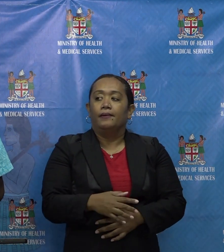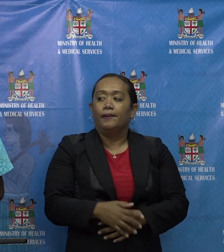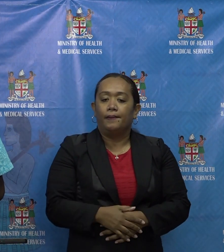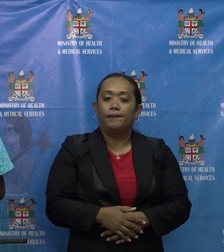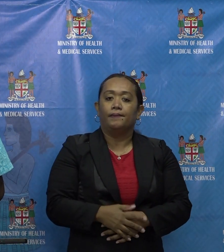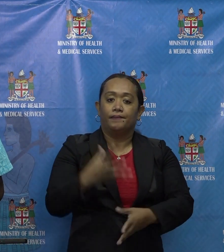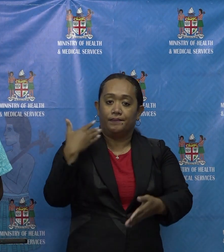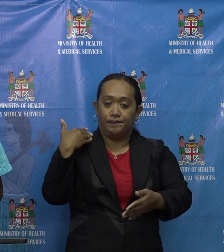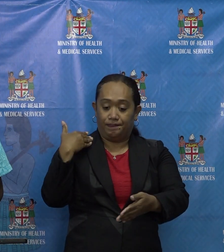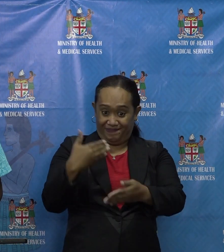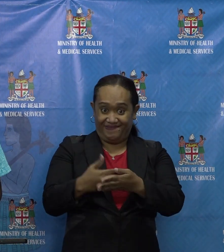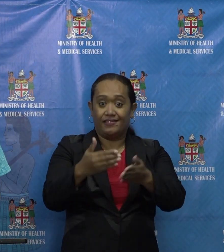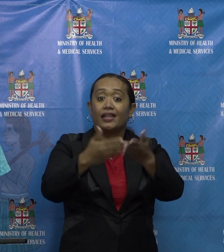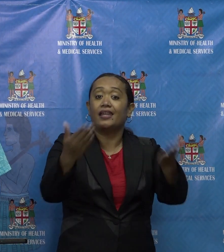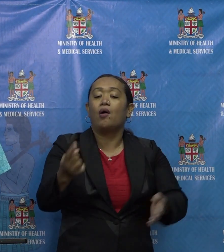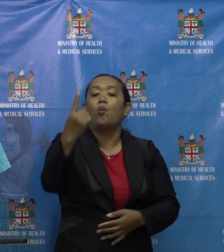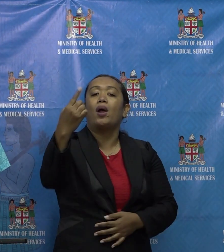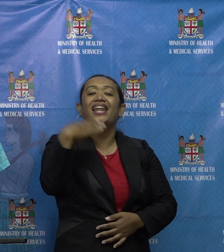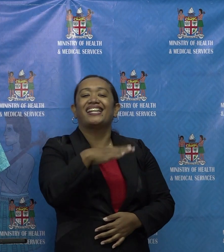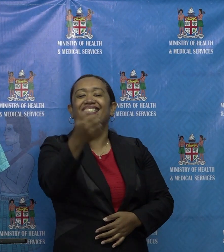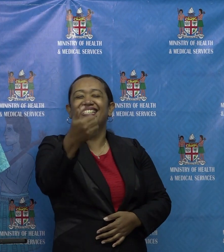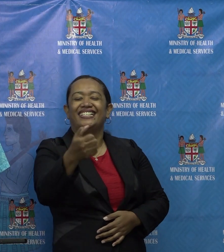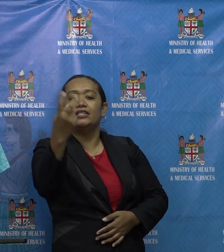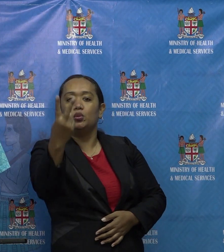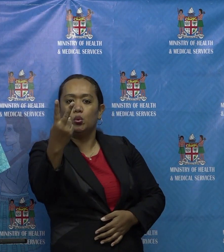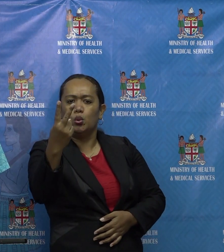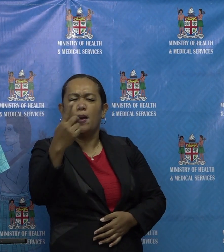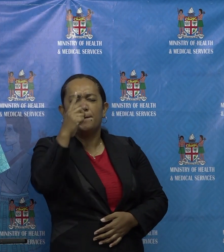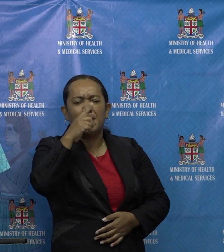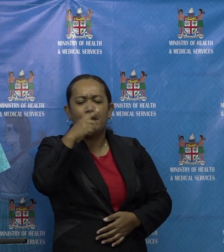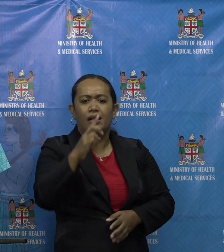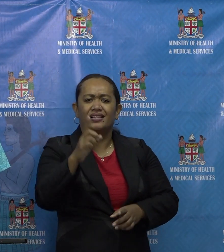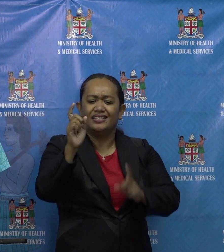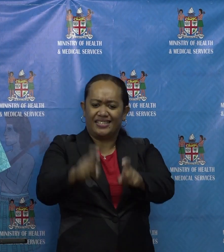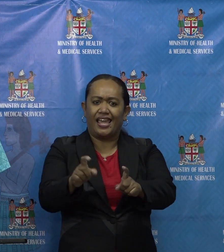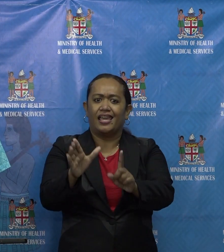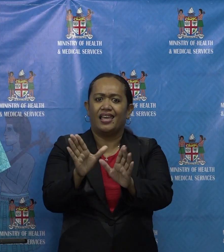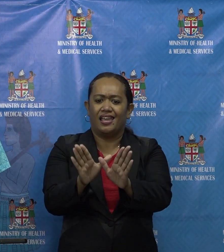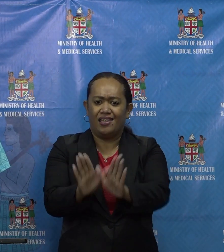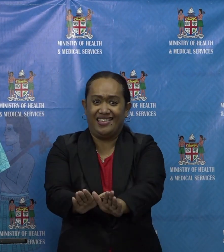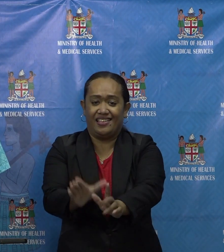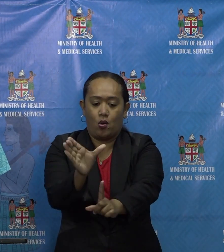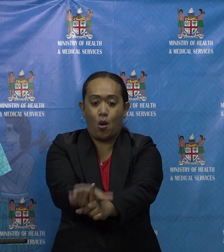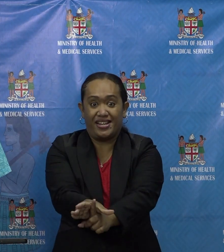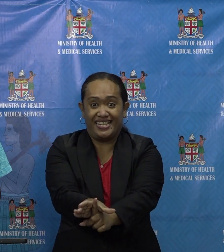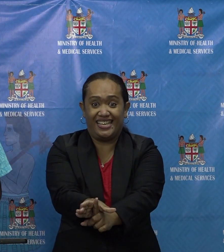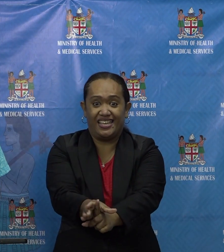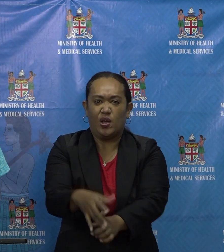To date, we now have 162 repets remaining in our quarantine facilities in